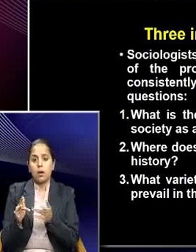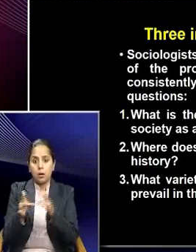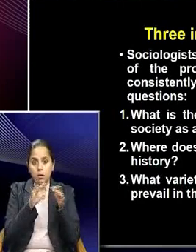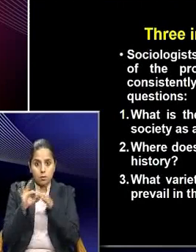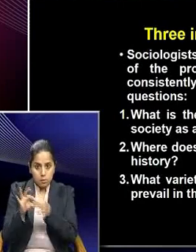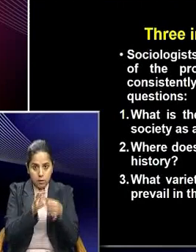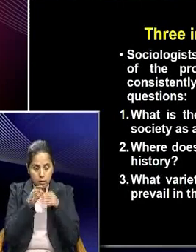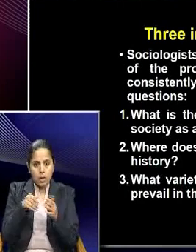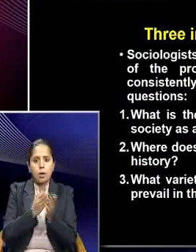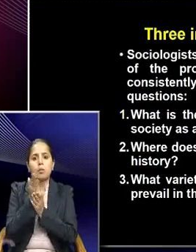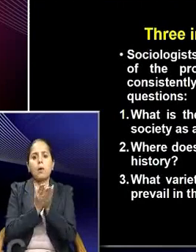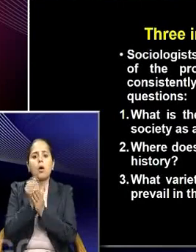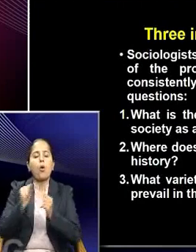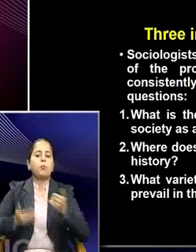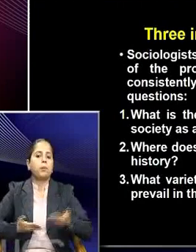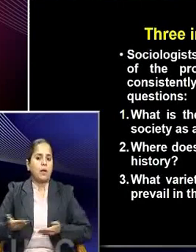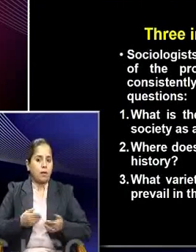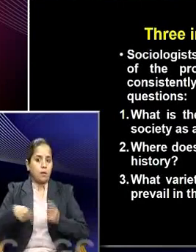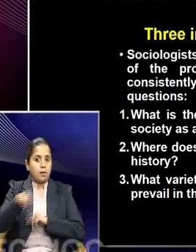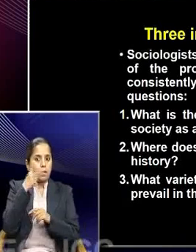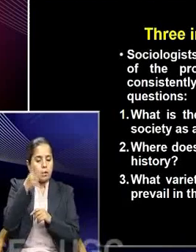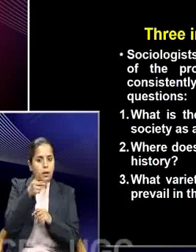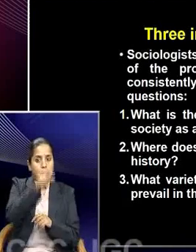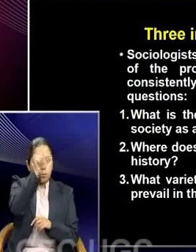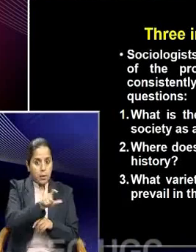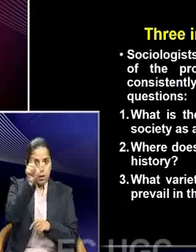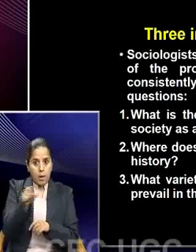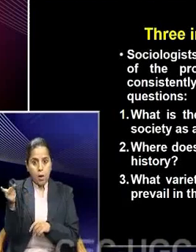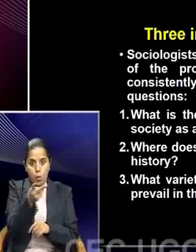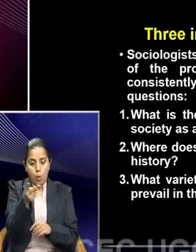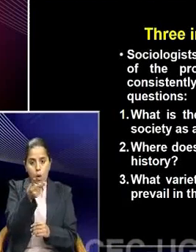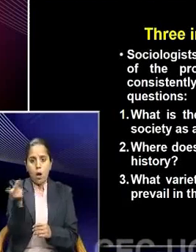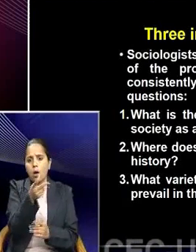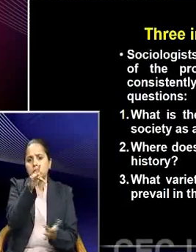and pattern of behavior between individuals